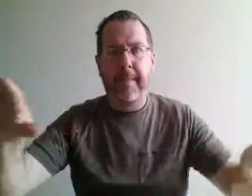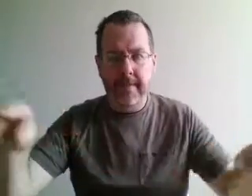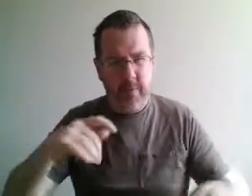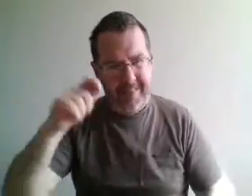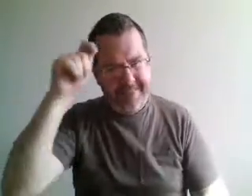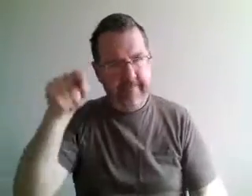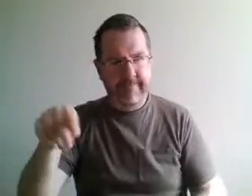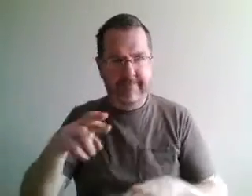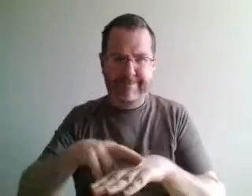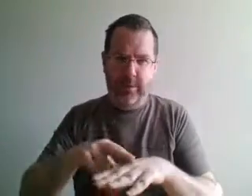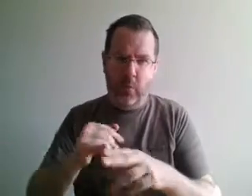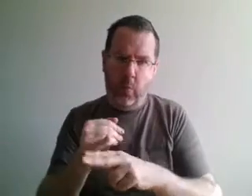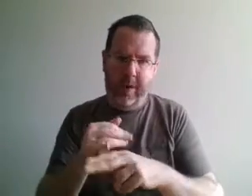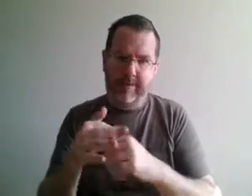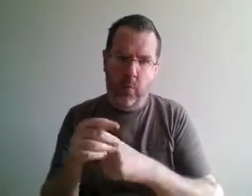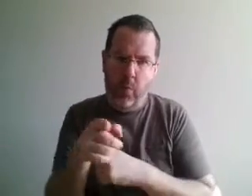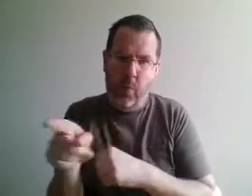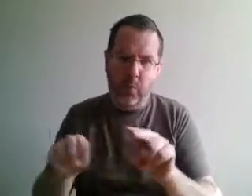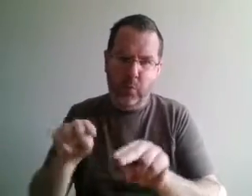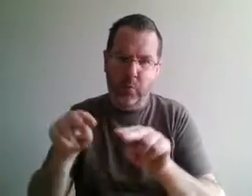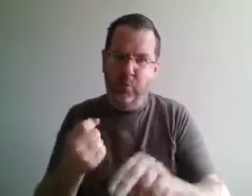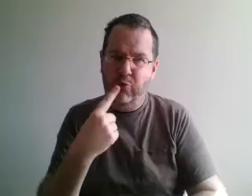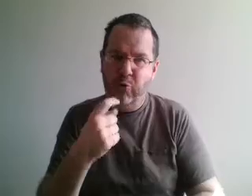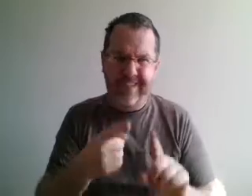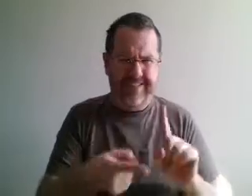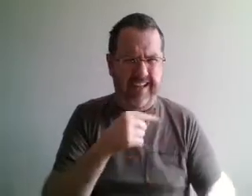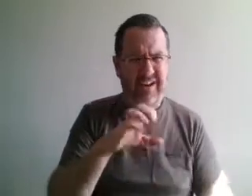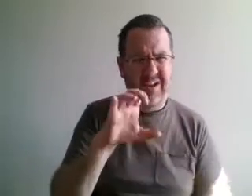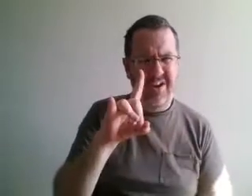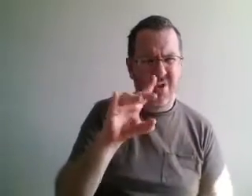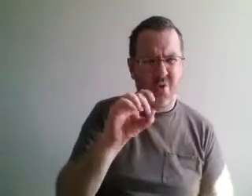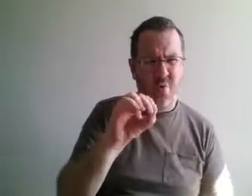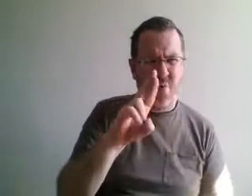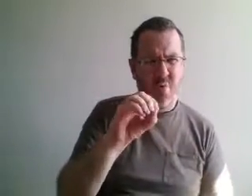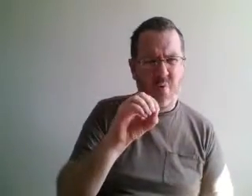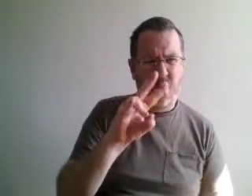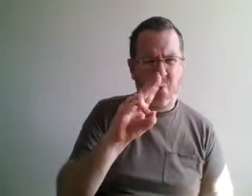than just the chloroquine. Now, we got questions about that. Sorry, Mary, go ahead. Sorry, Gavin, I just